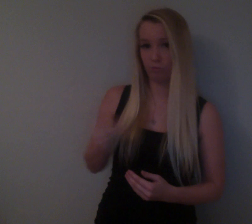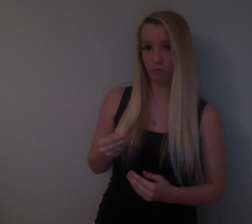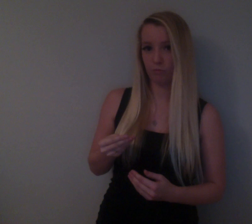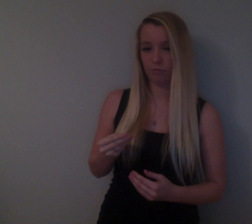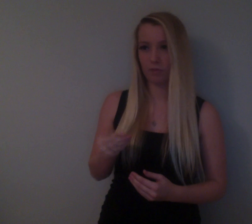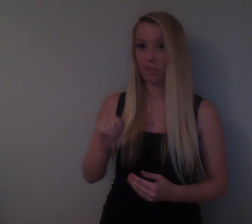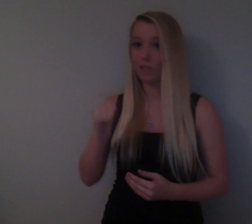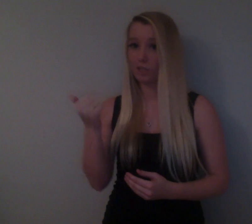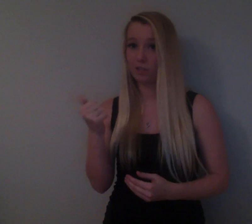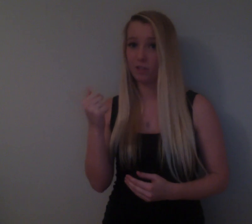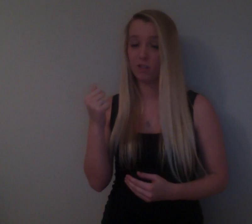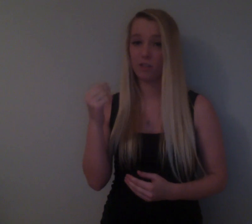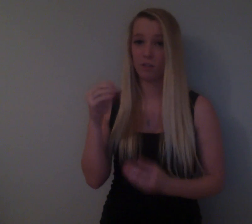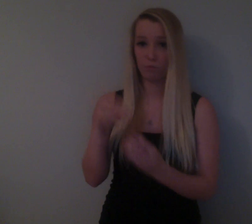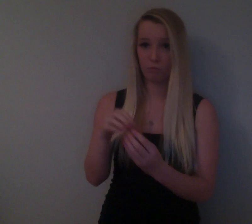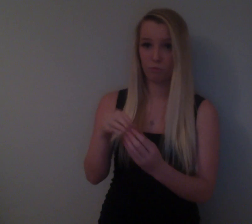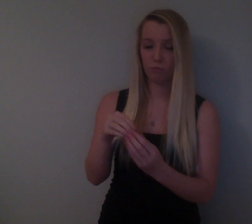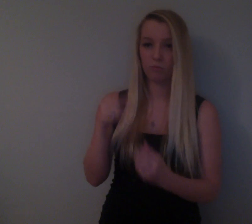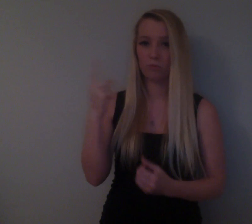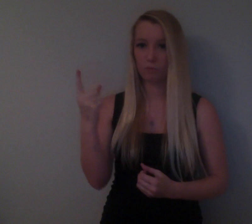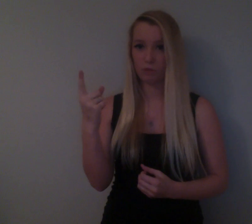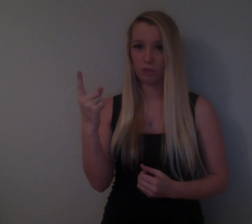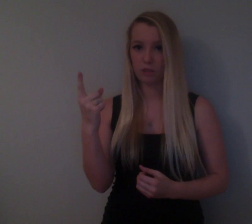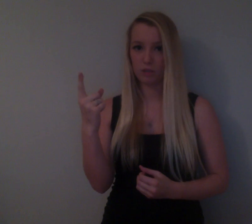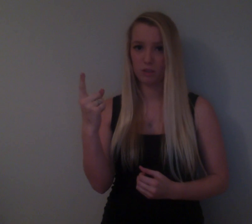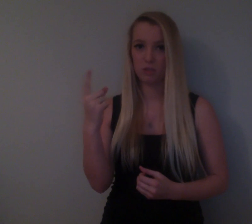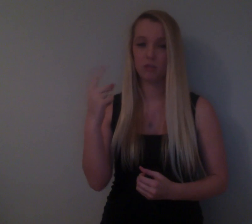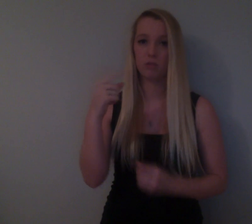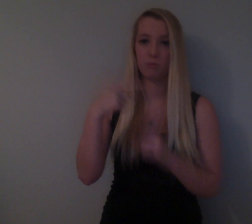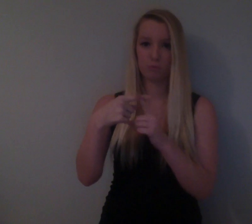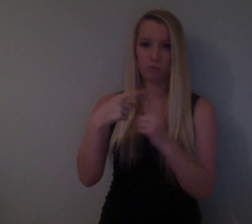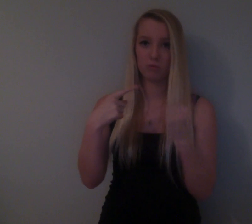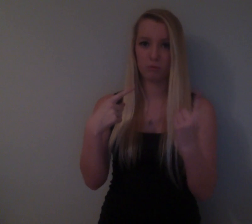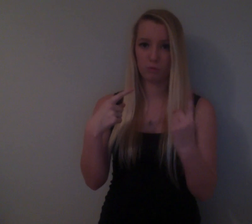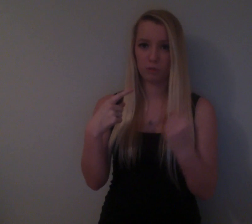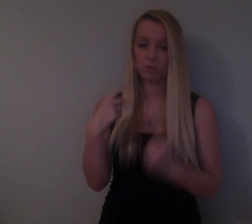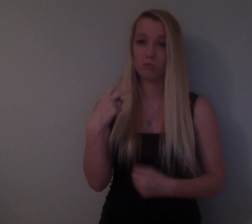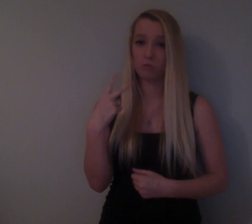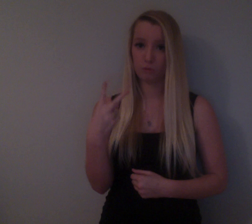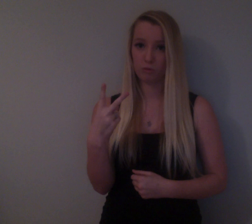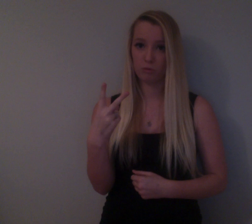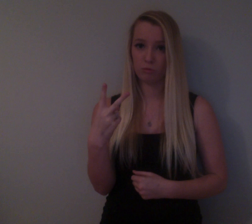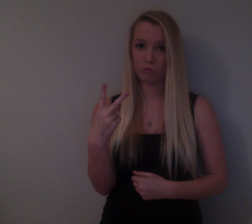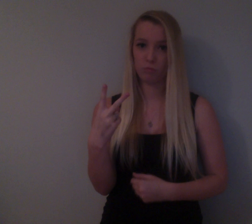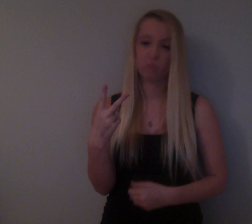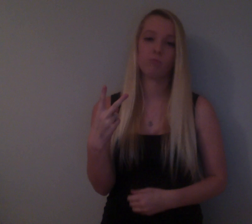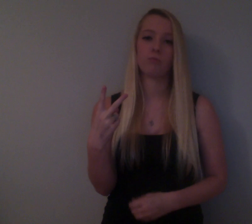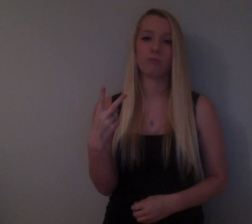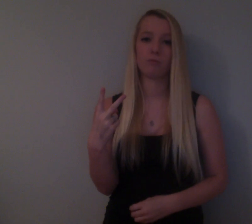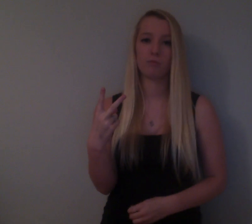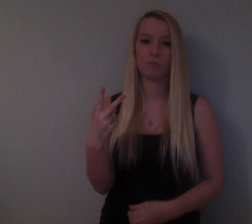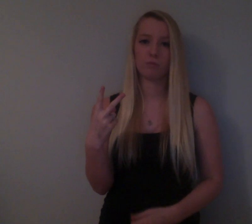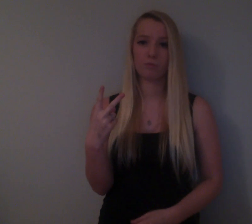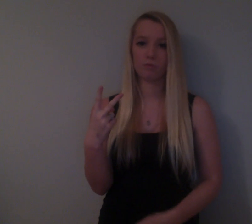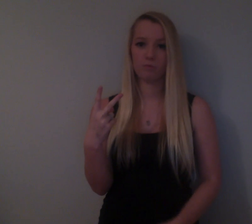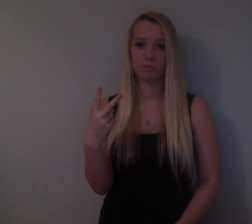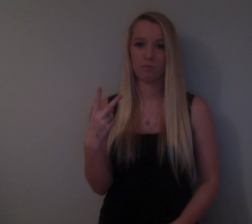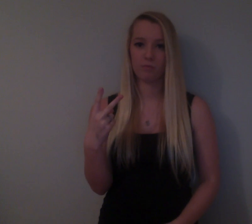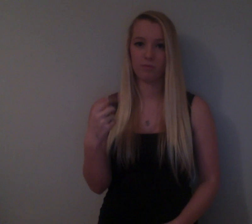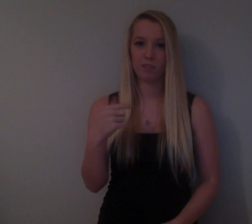now have? Well, let's say I have 1, 2 avocados. So 1 plus 1 is equal to 2. Now, I know what you're thinking. That